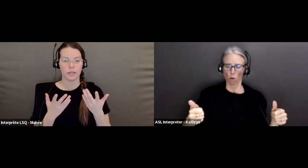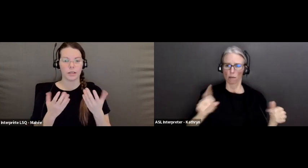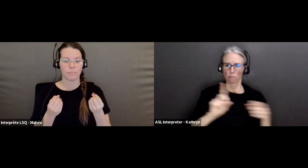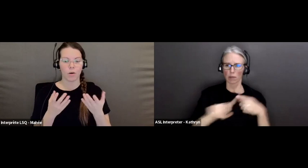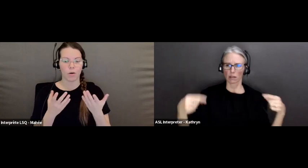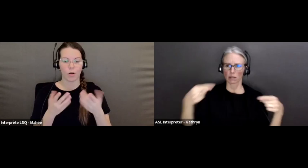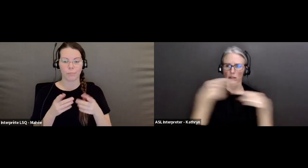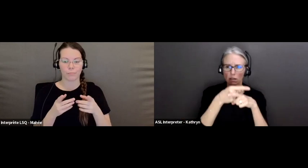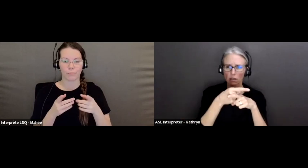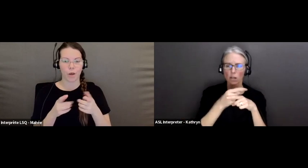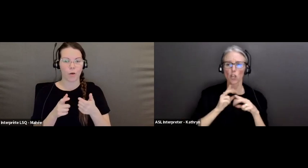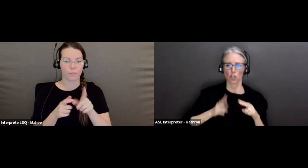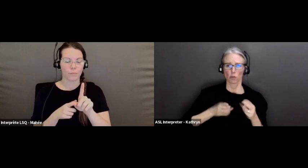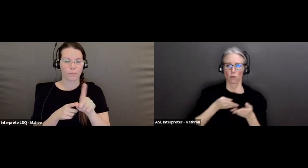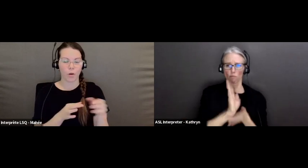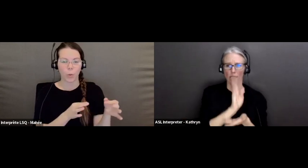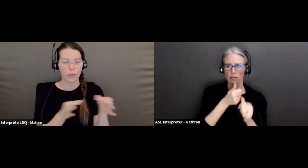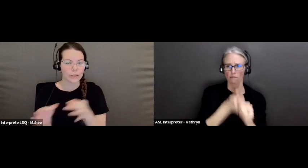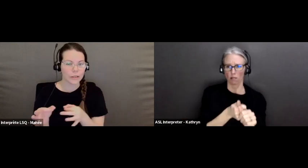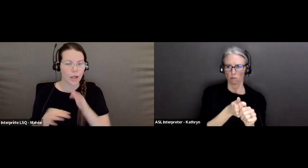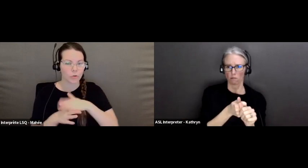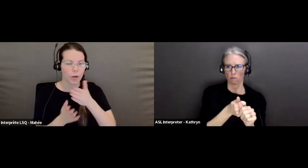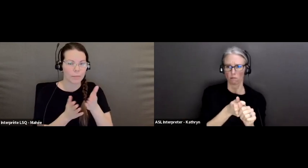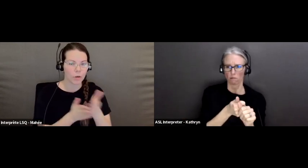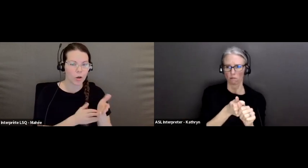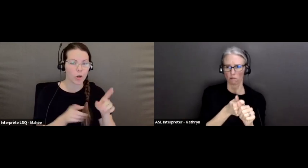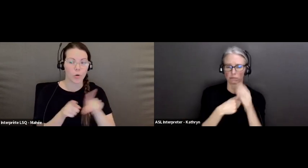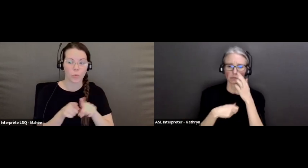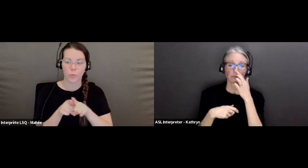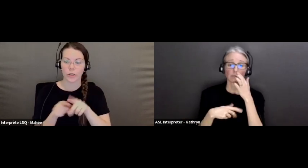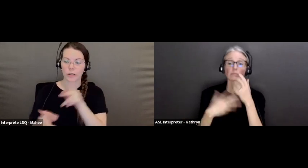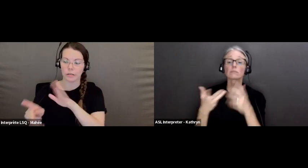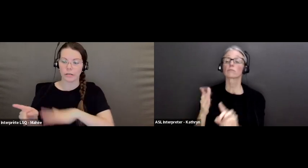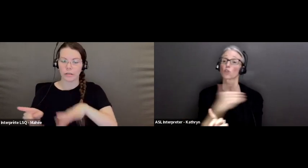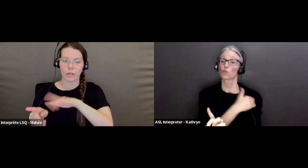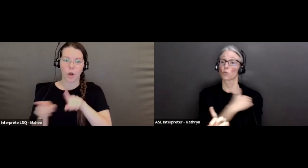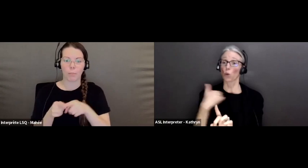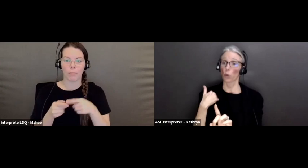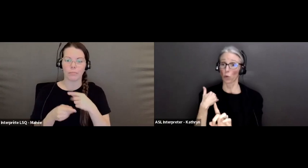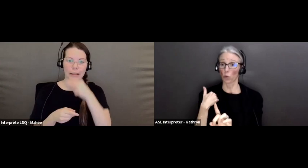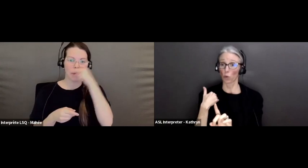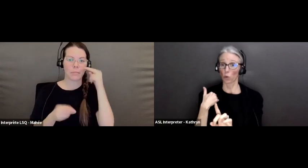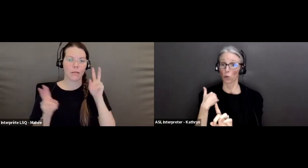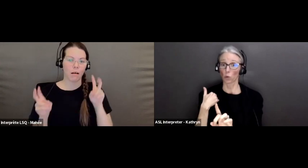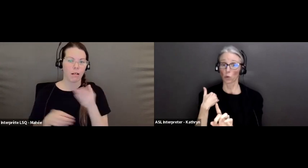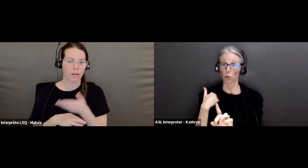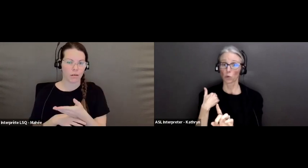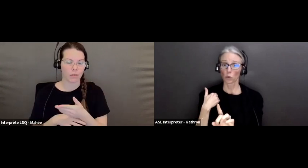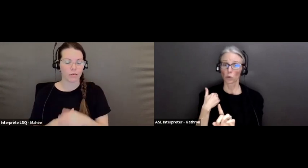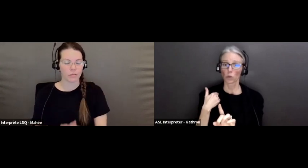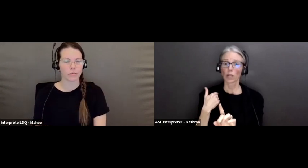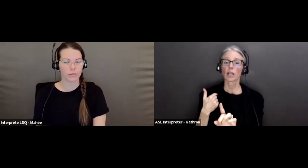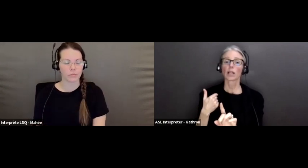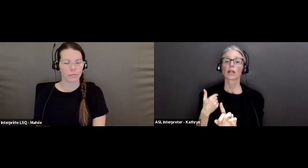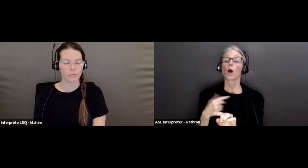actively criminalize residents and supporters, including in Toronto, requests for egregious release conditions